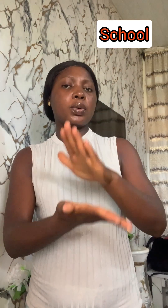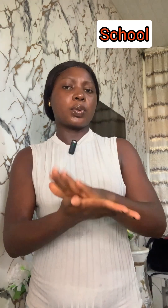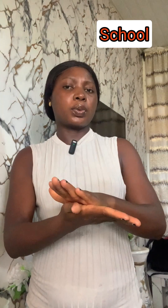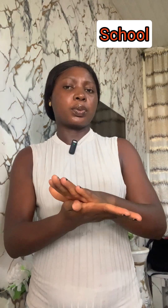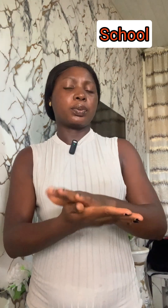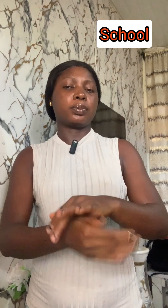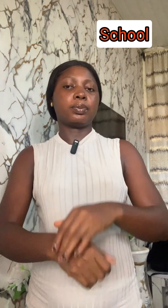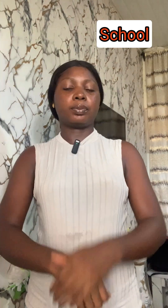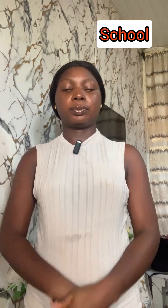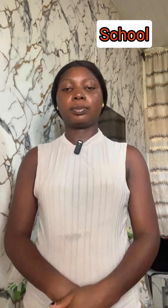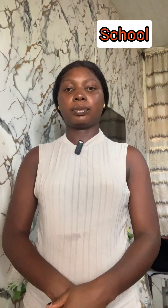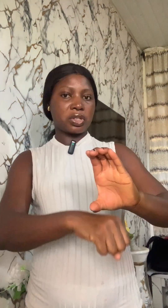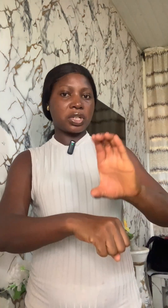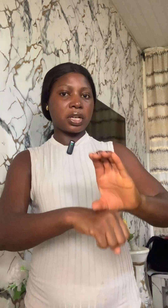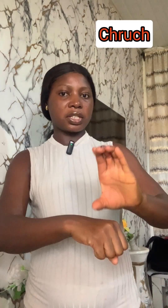School. Church.